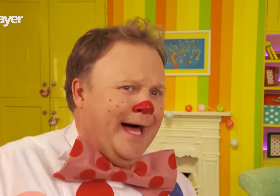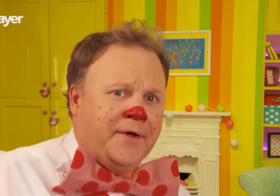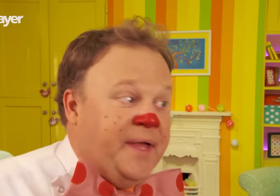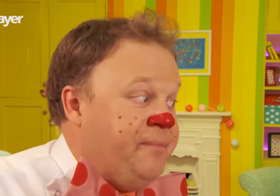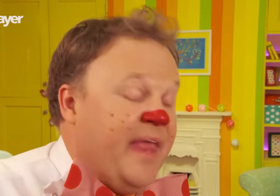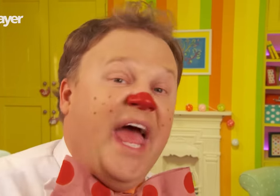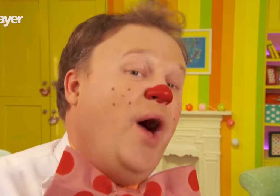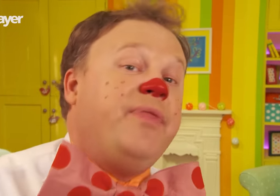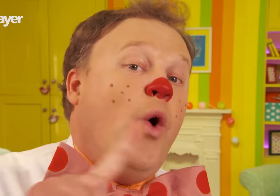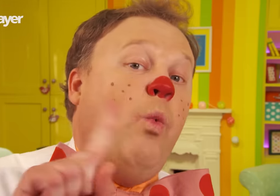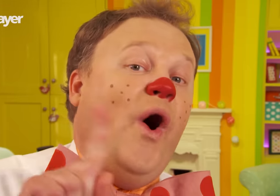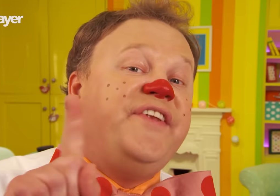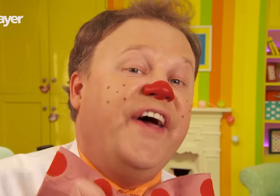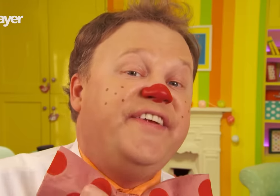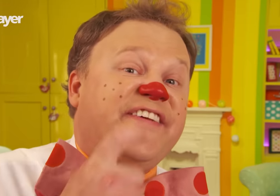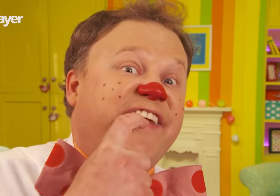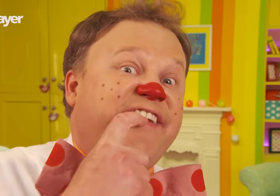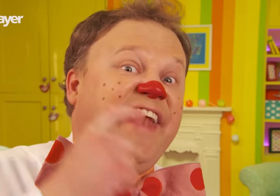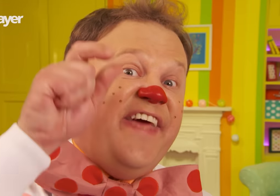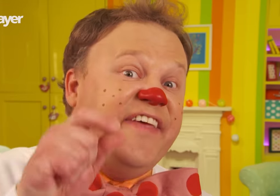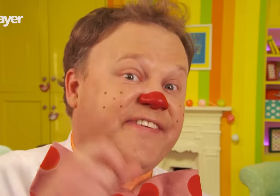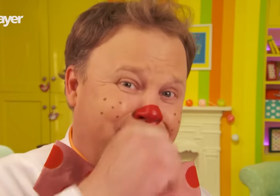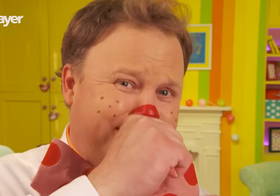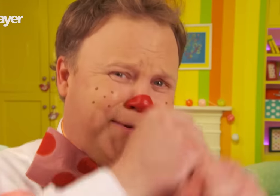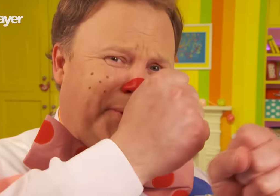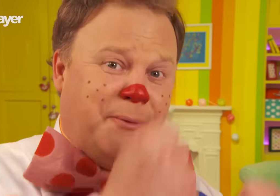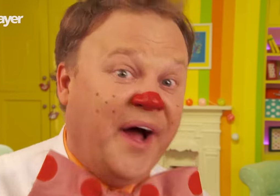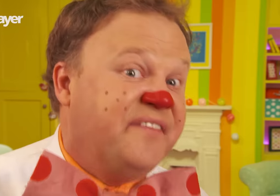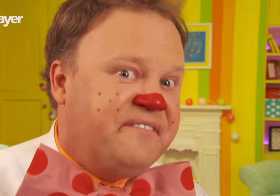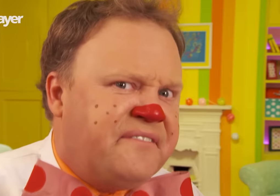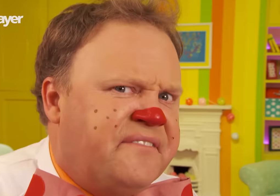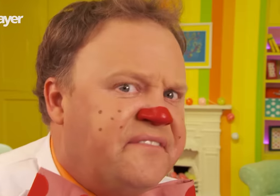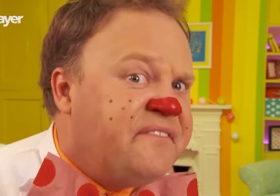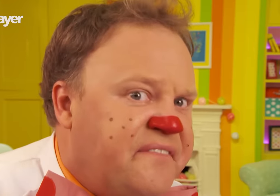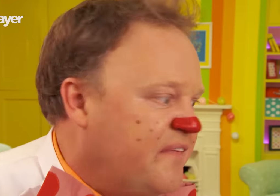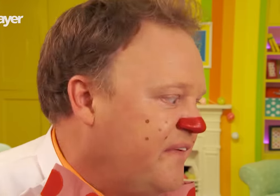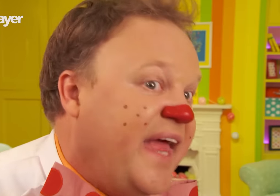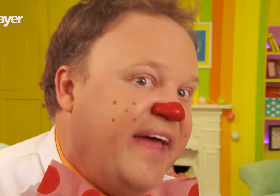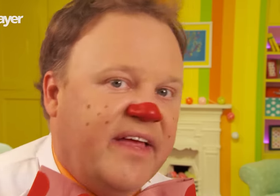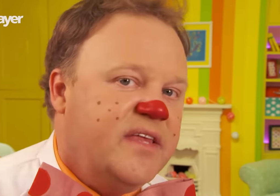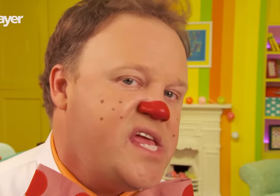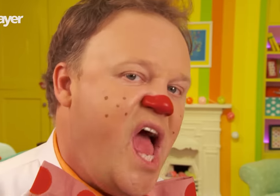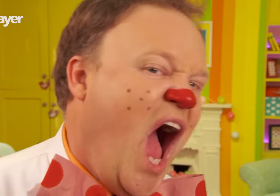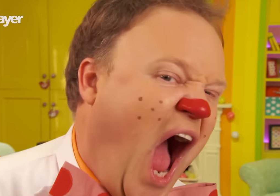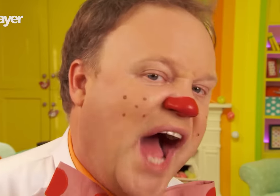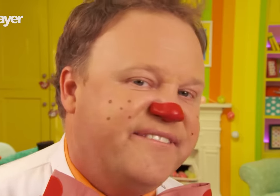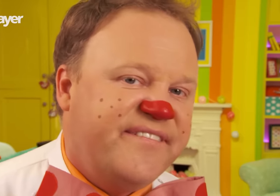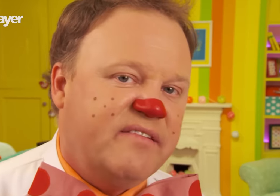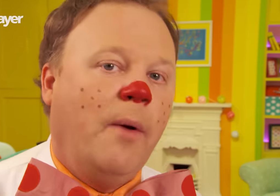Oh, what does a dentist do? The dentist says, ah, and open